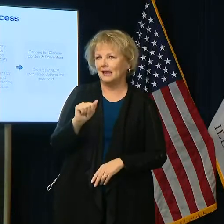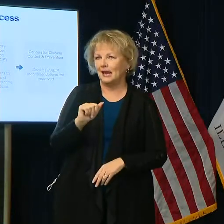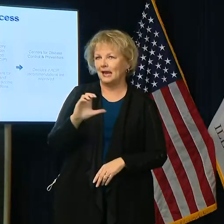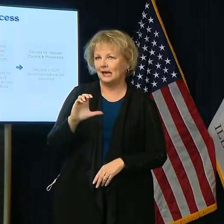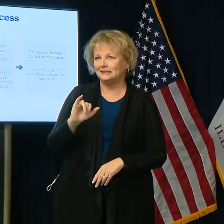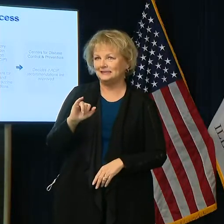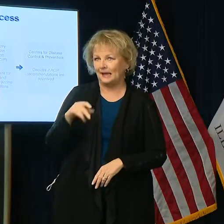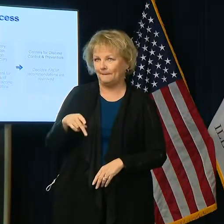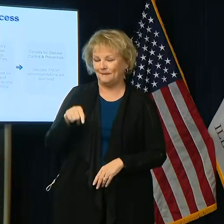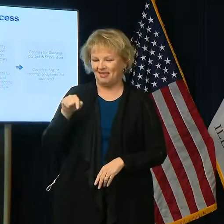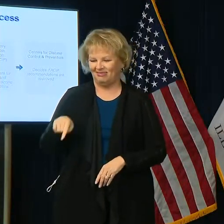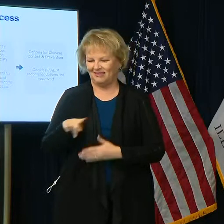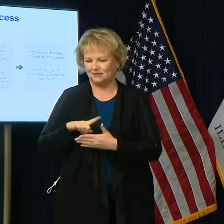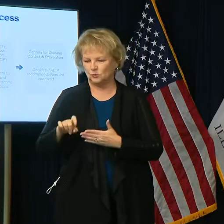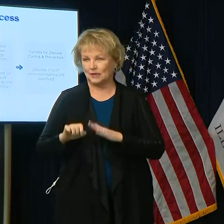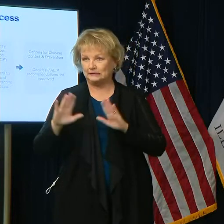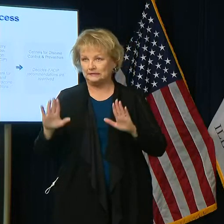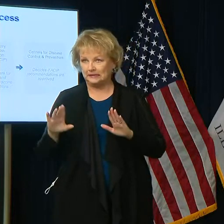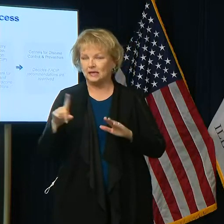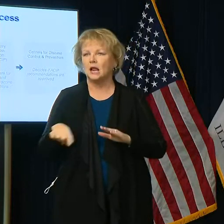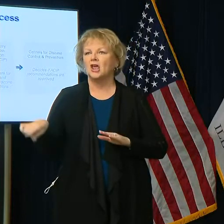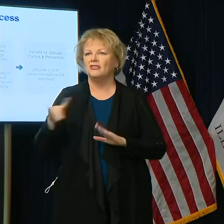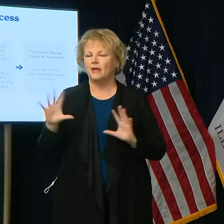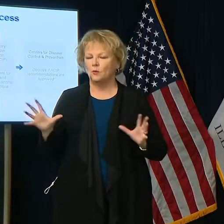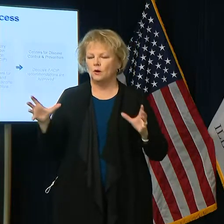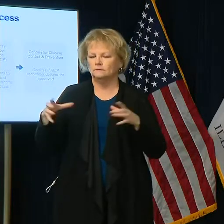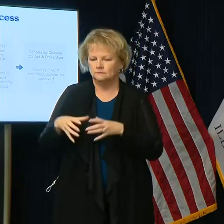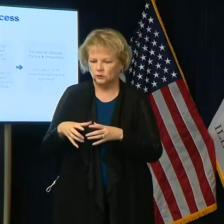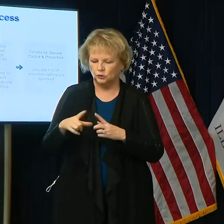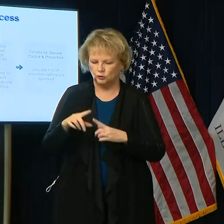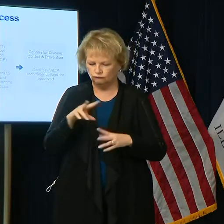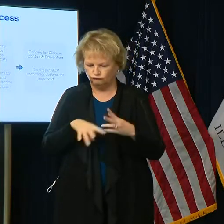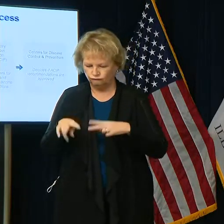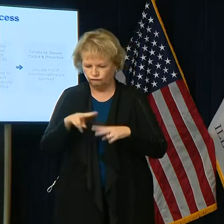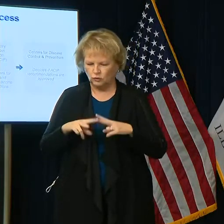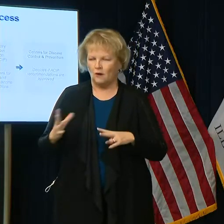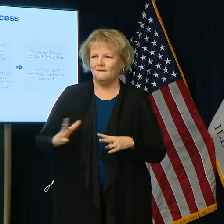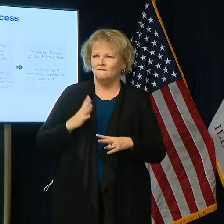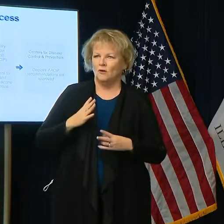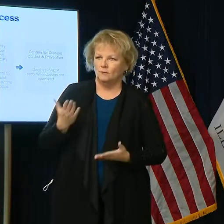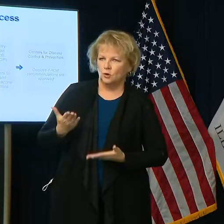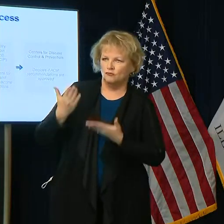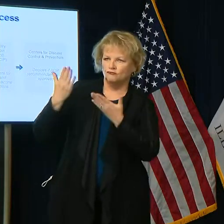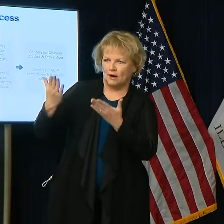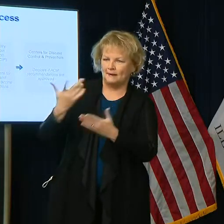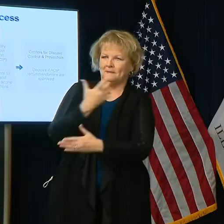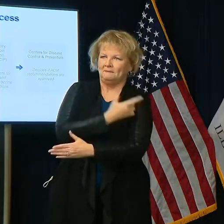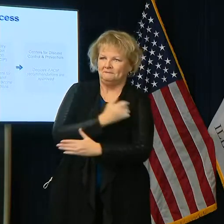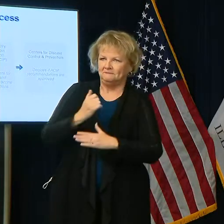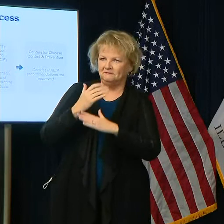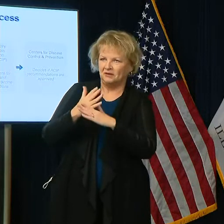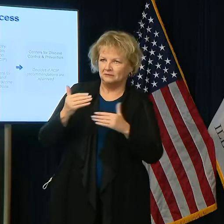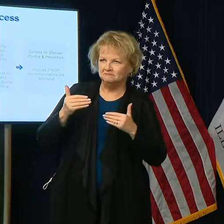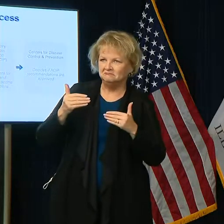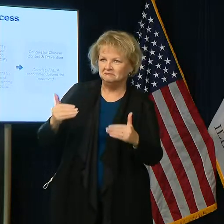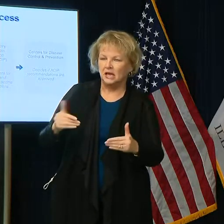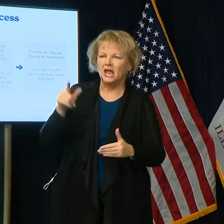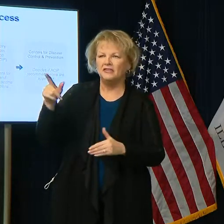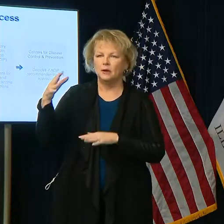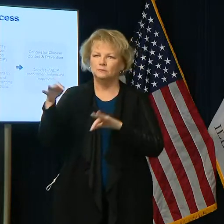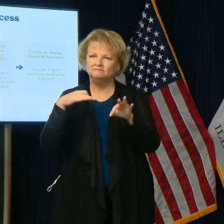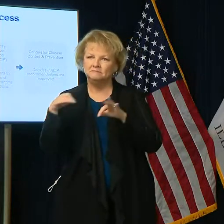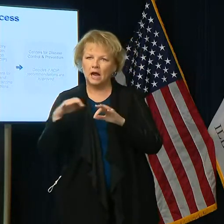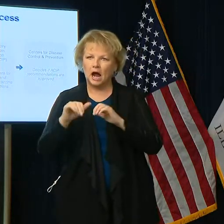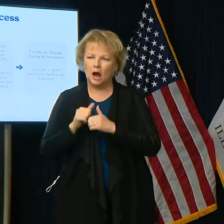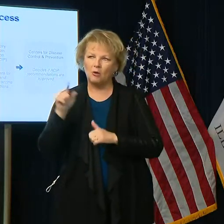will meet on Sunday to formally recommend the vaccine and offer additional insight on how it should